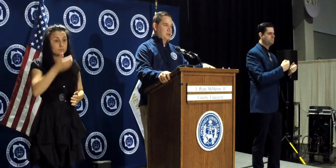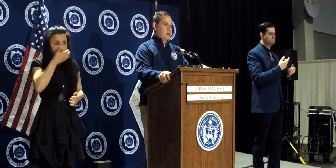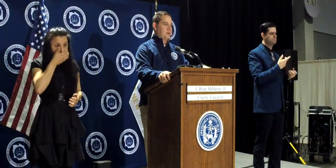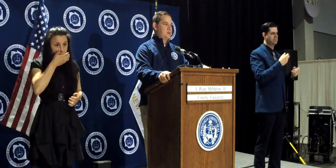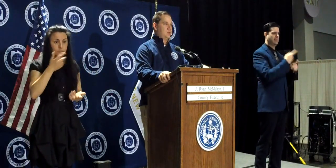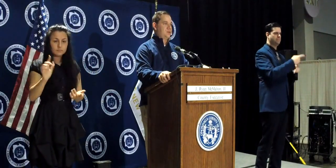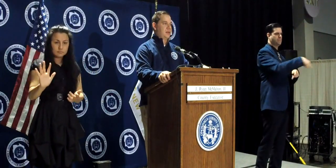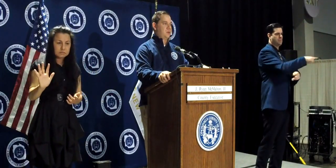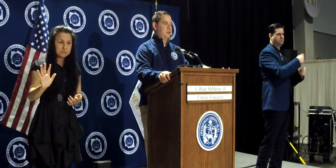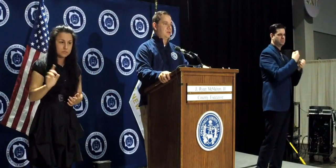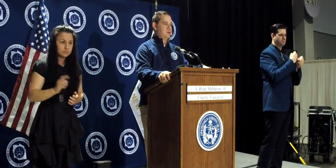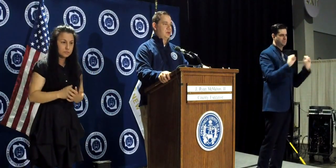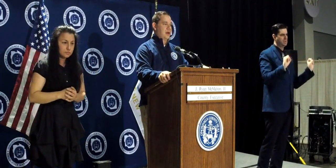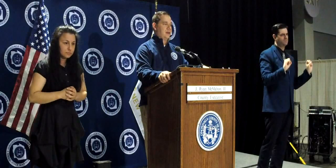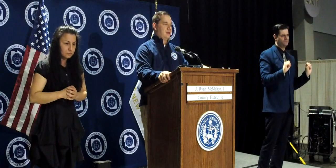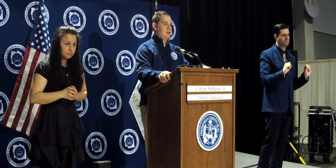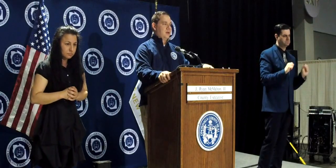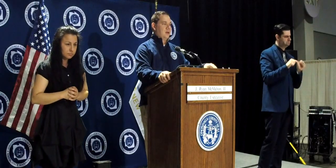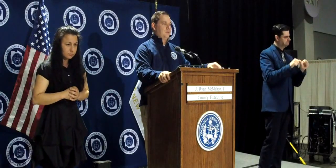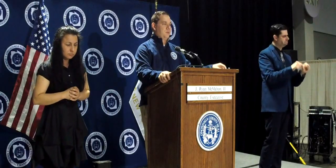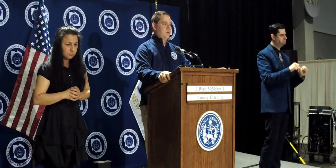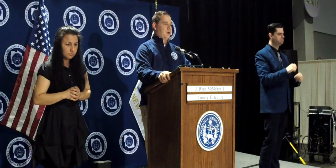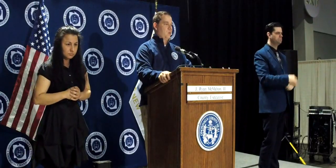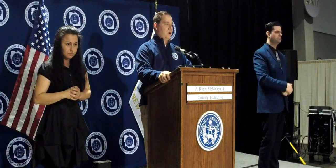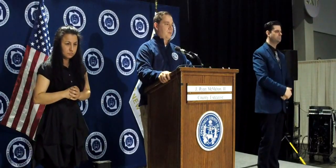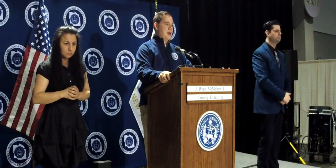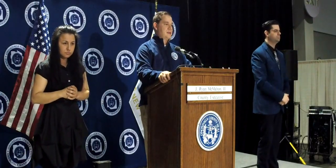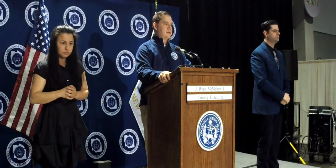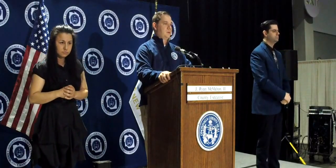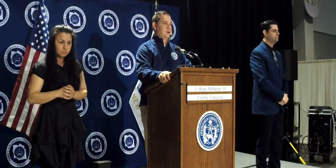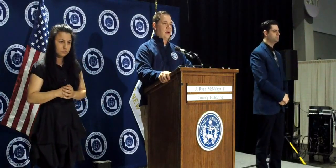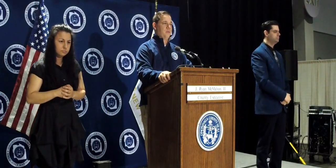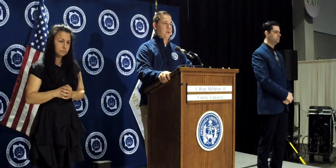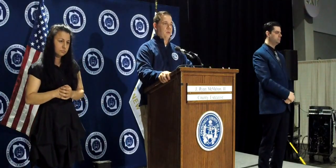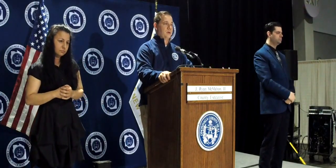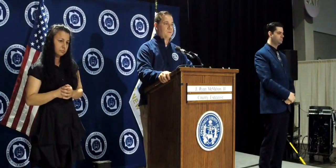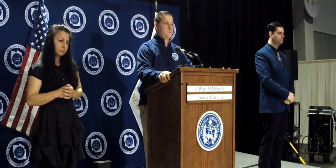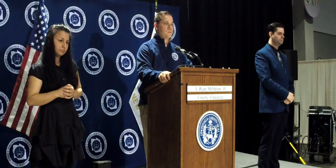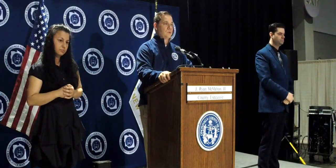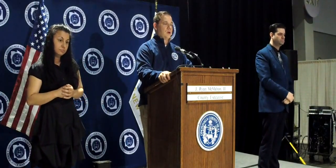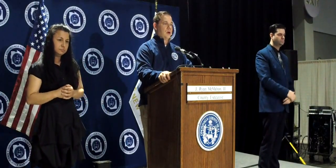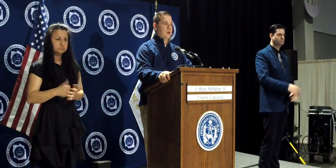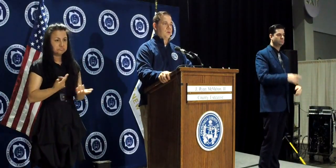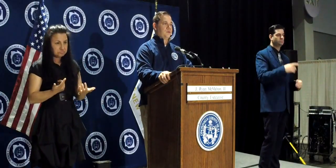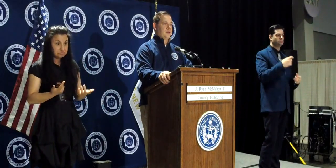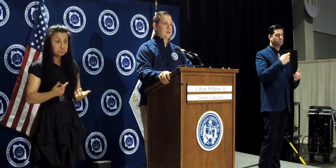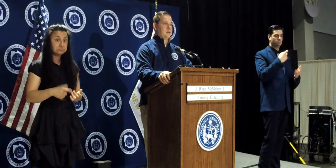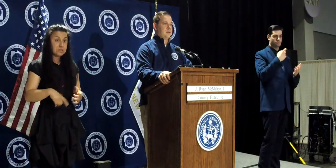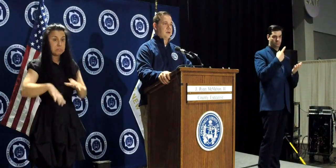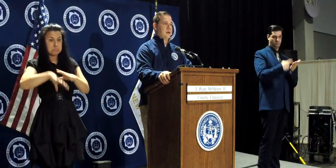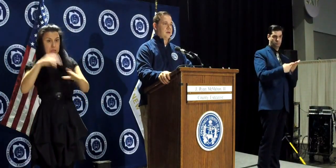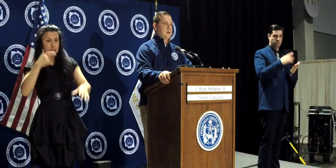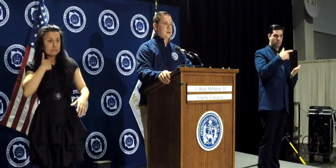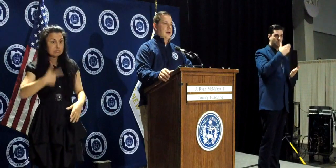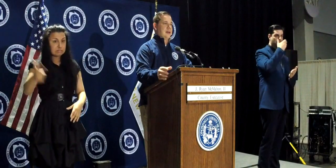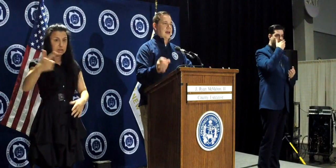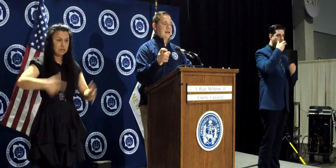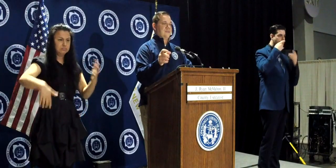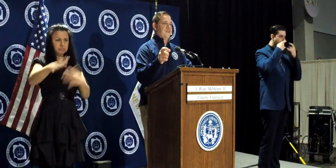we've talked about this. We've said we think it's a good idea if people want to wear a mask when they're out in public. We've said that